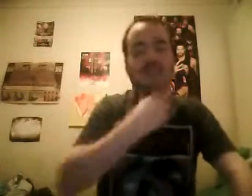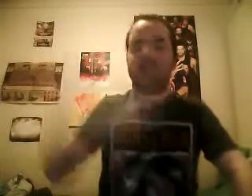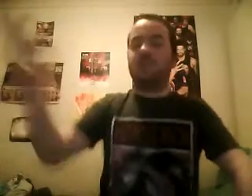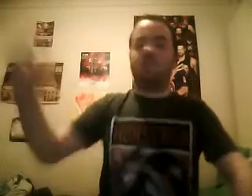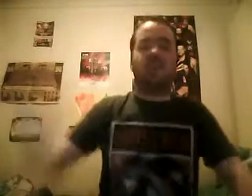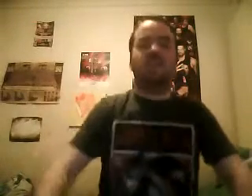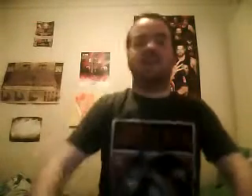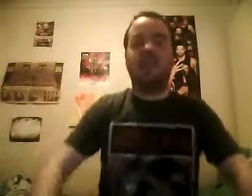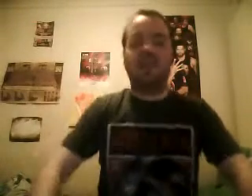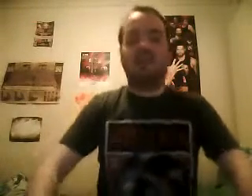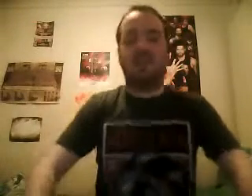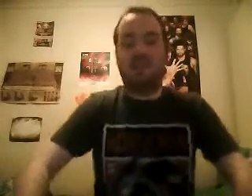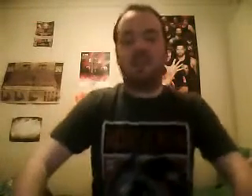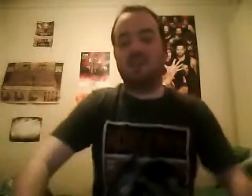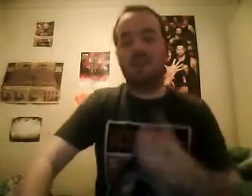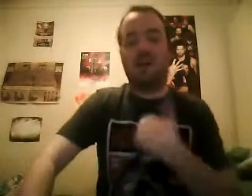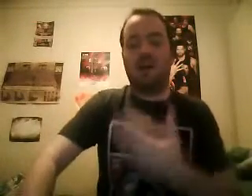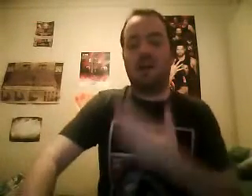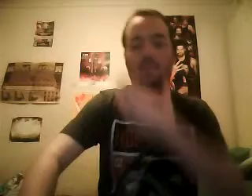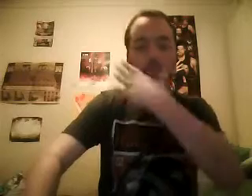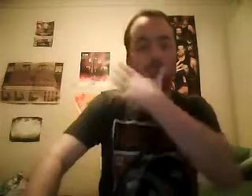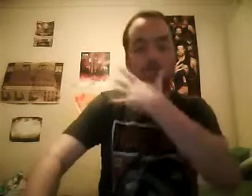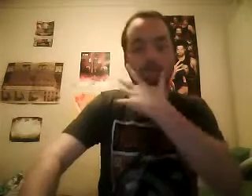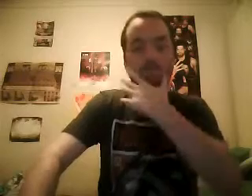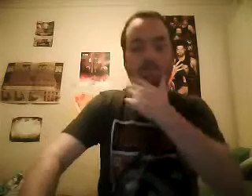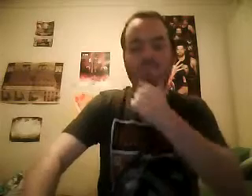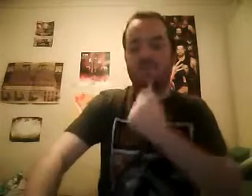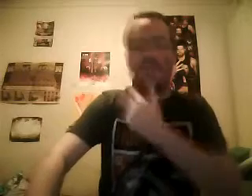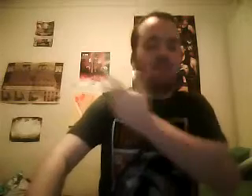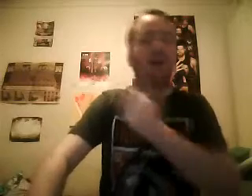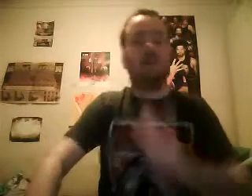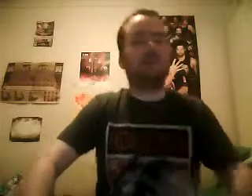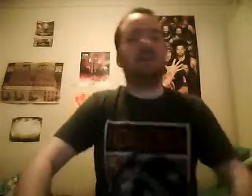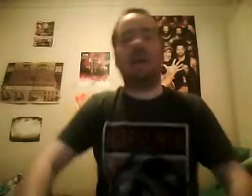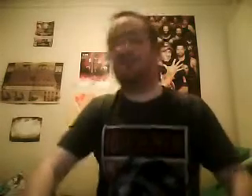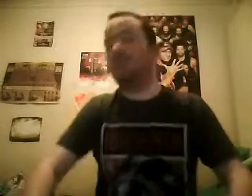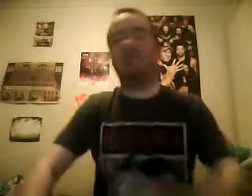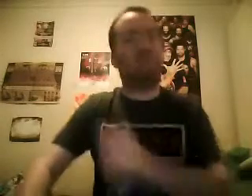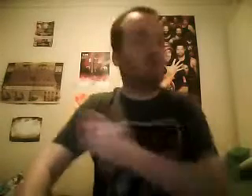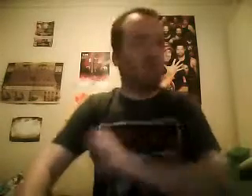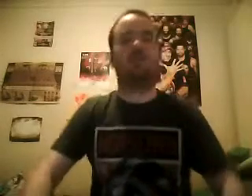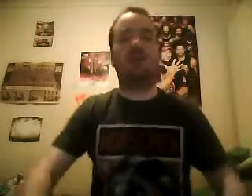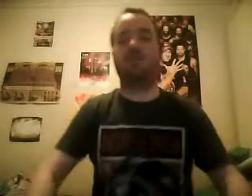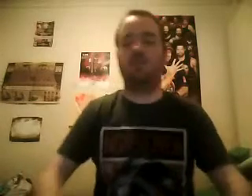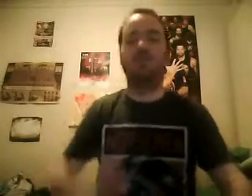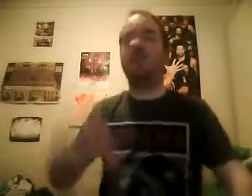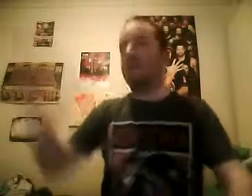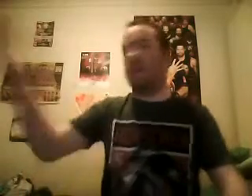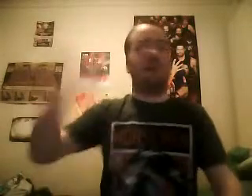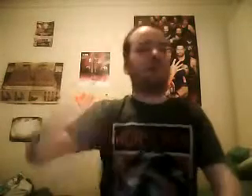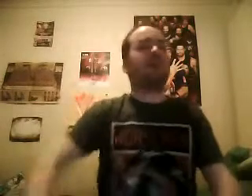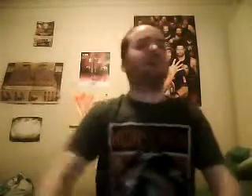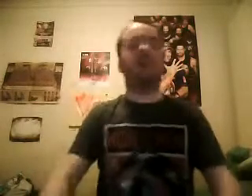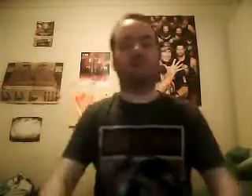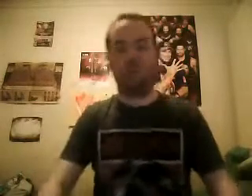And she goes ahead and says that that there are some tag teams that would like to challenge you. And out came Heavy